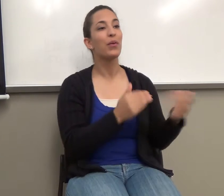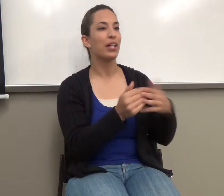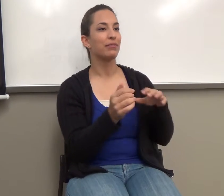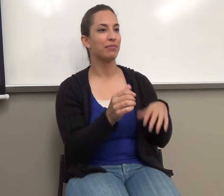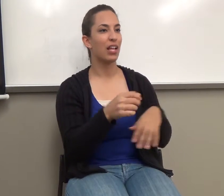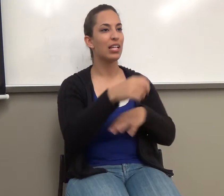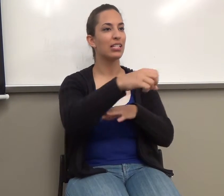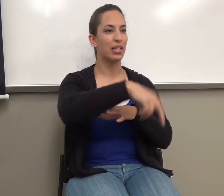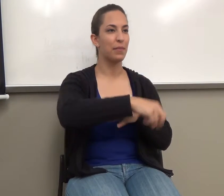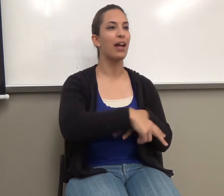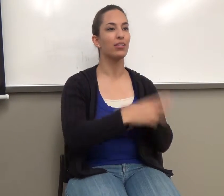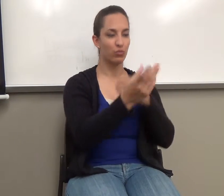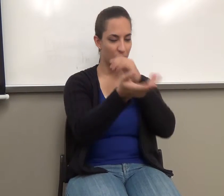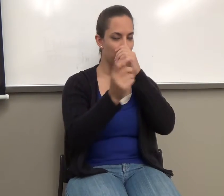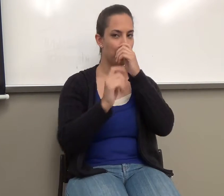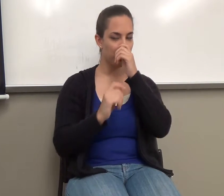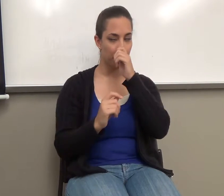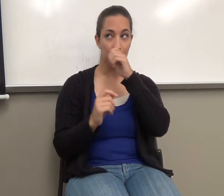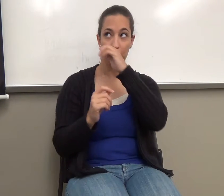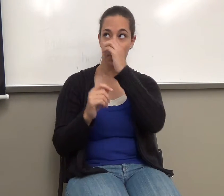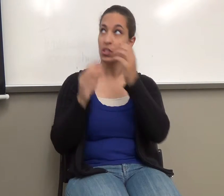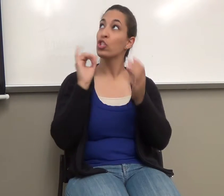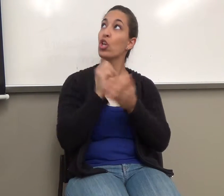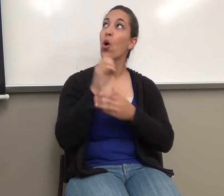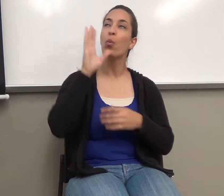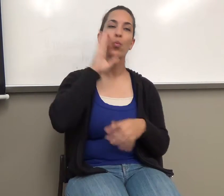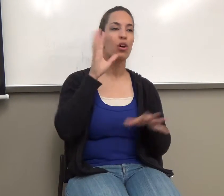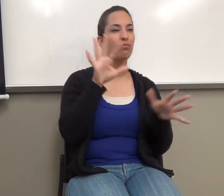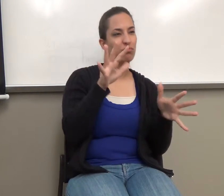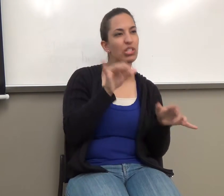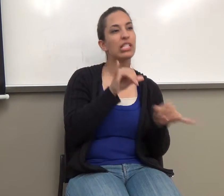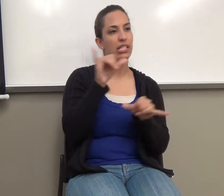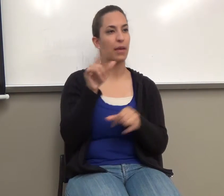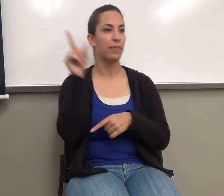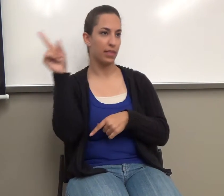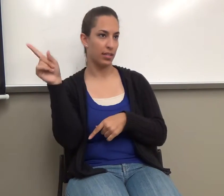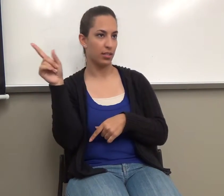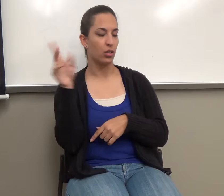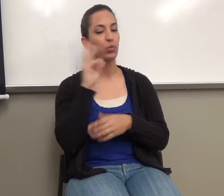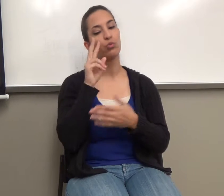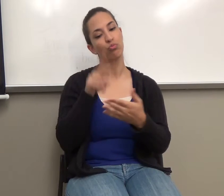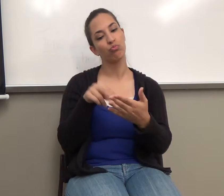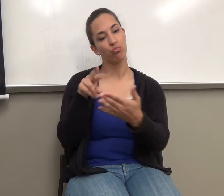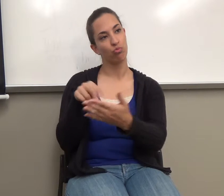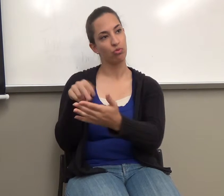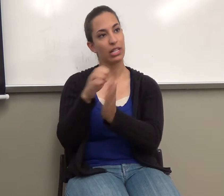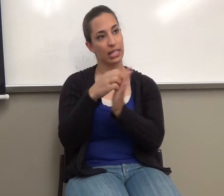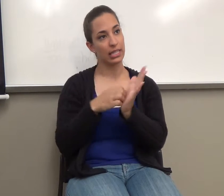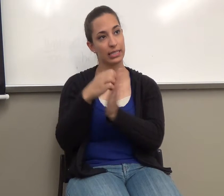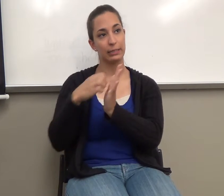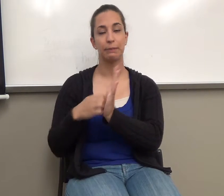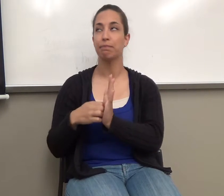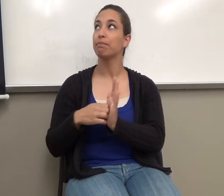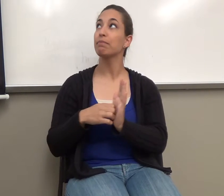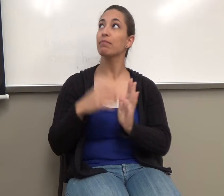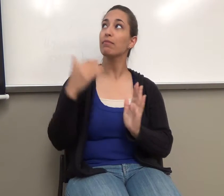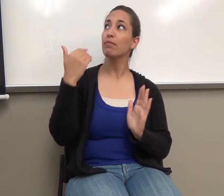be a reading thing. And it has these little notes in here. You're gonna read this